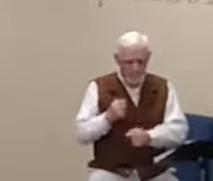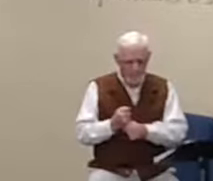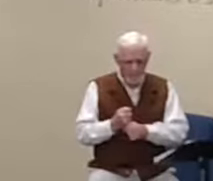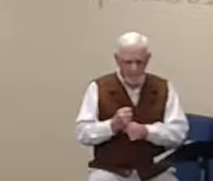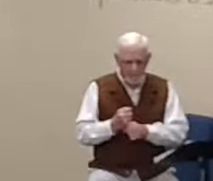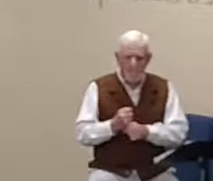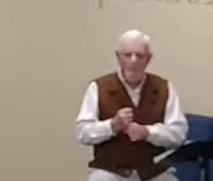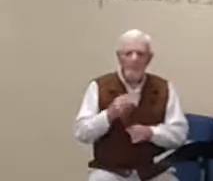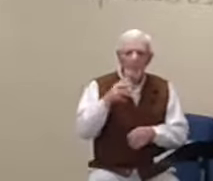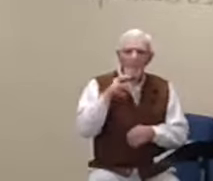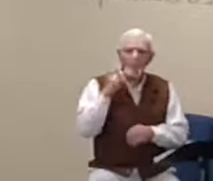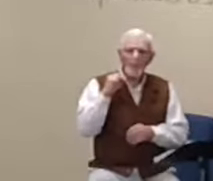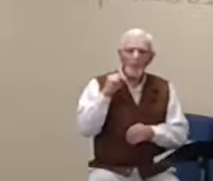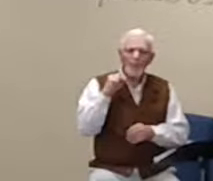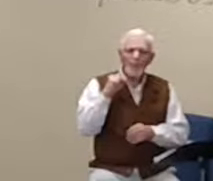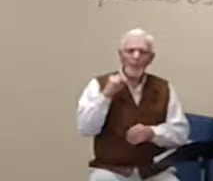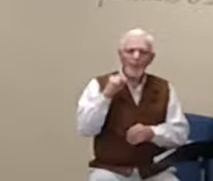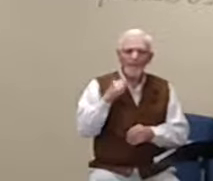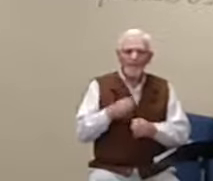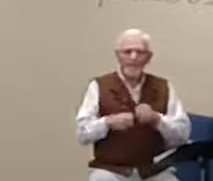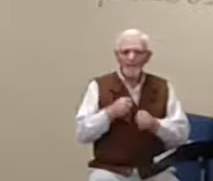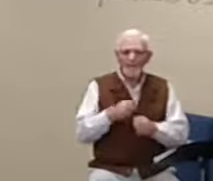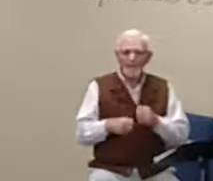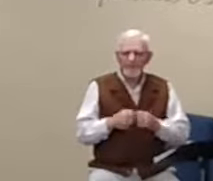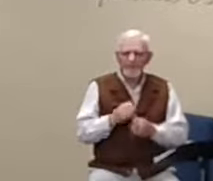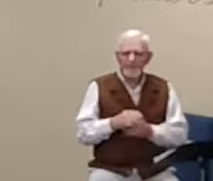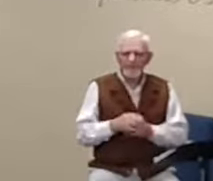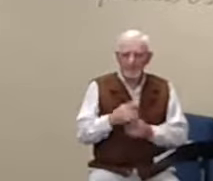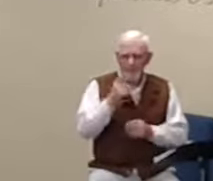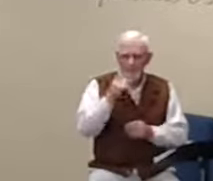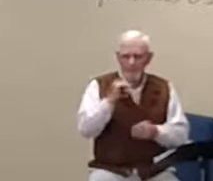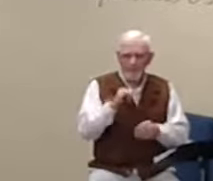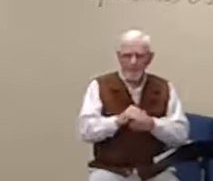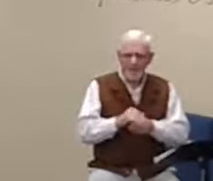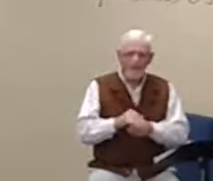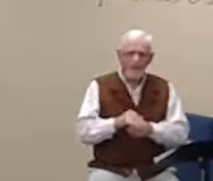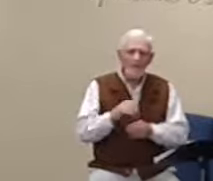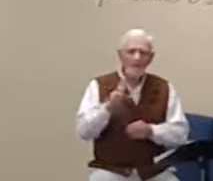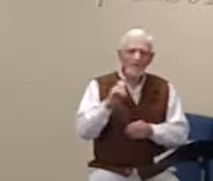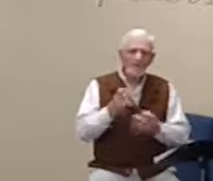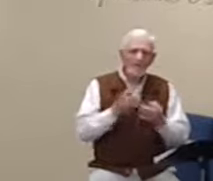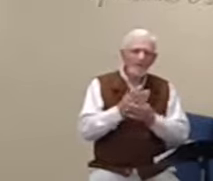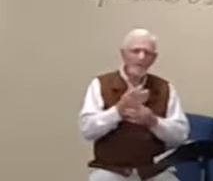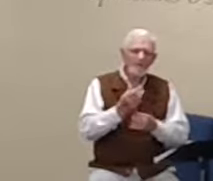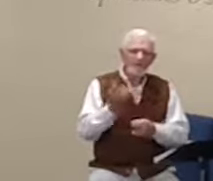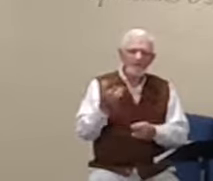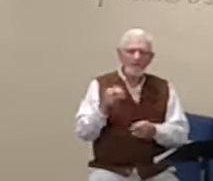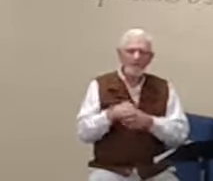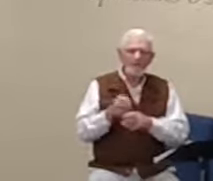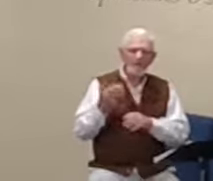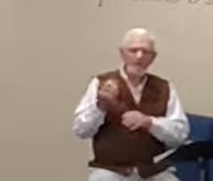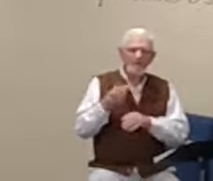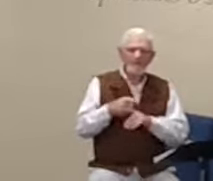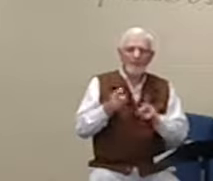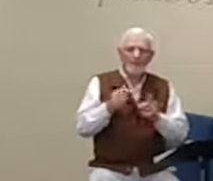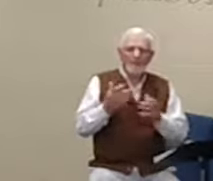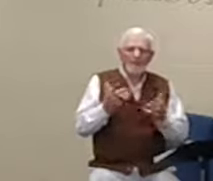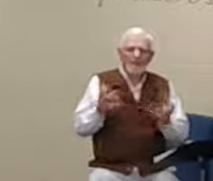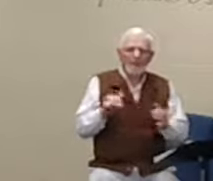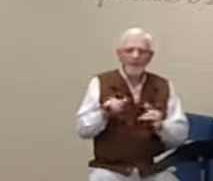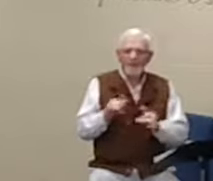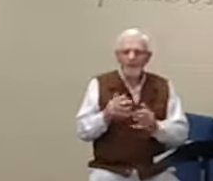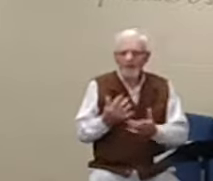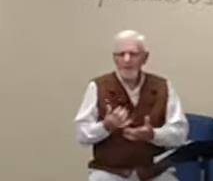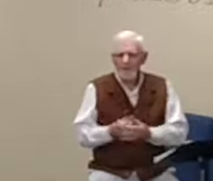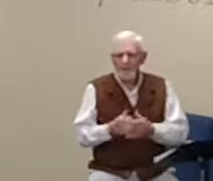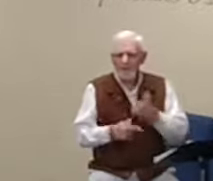it was probably the roughest and the worst. I thought that we had been through things in the past, but it wasn't like this. And so I did.